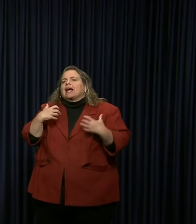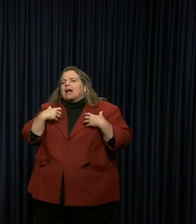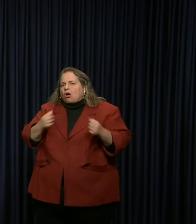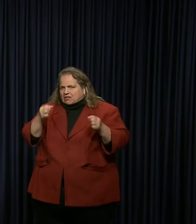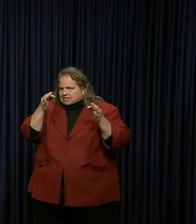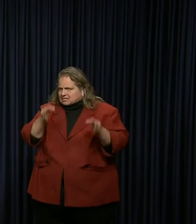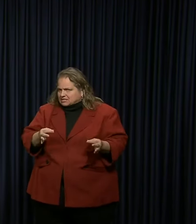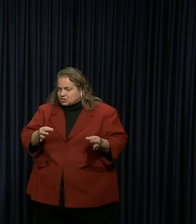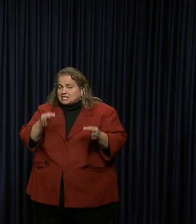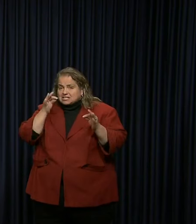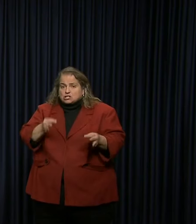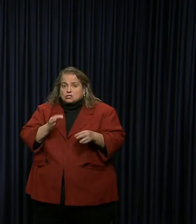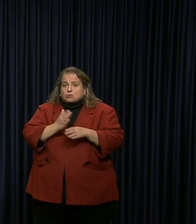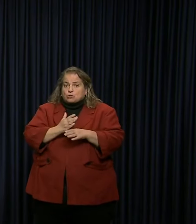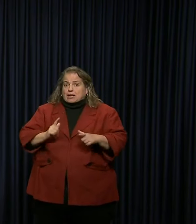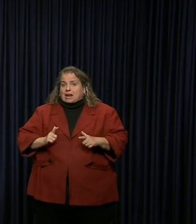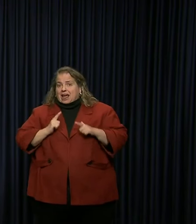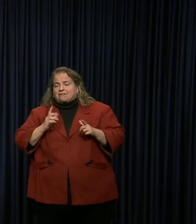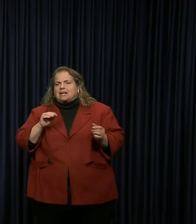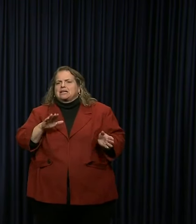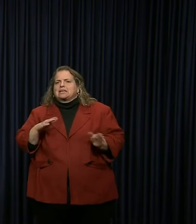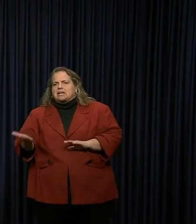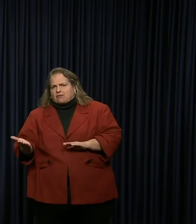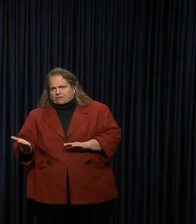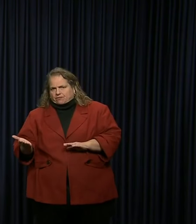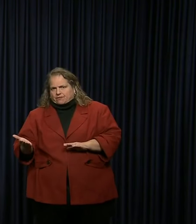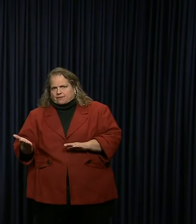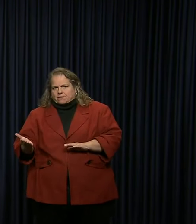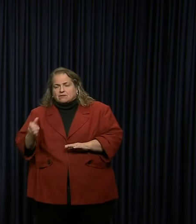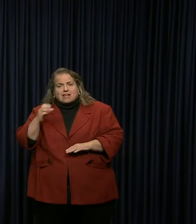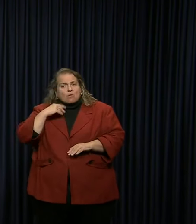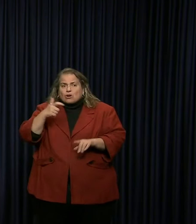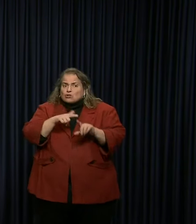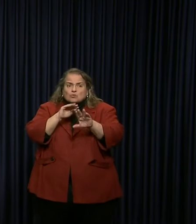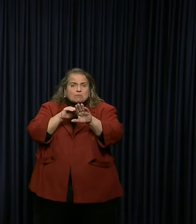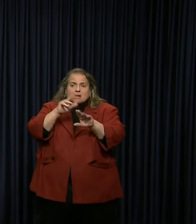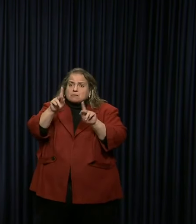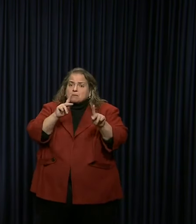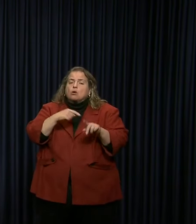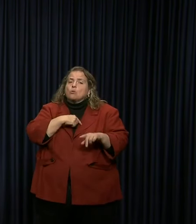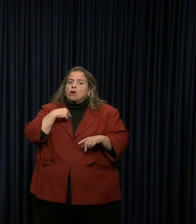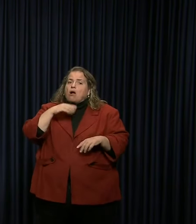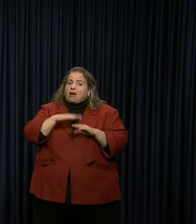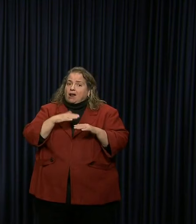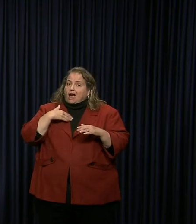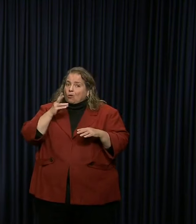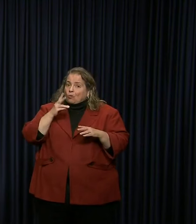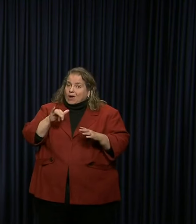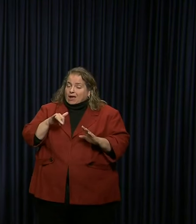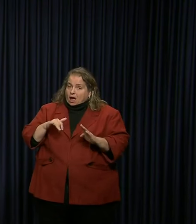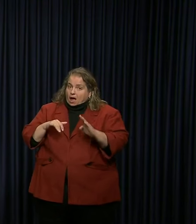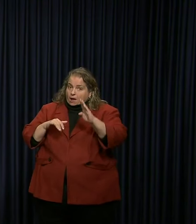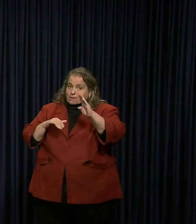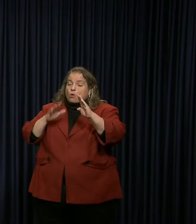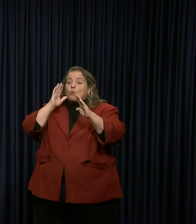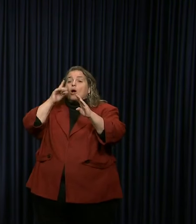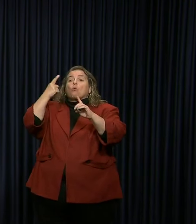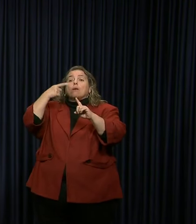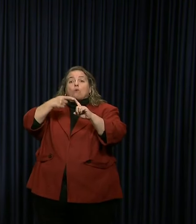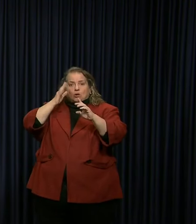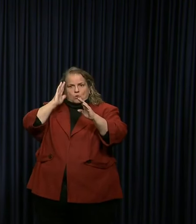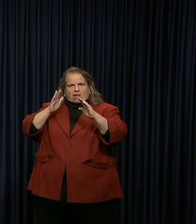death on how we do that. But I just want to remind people that we are on our way up, and there will be a point where we